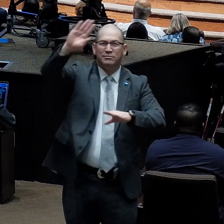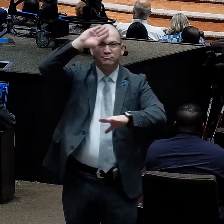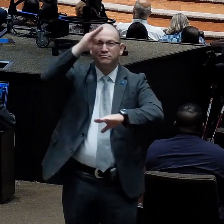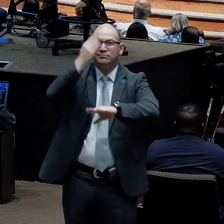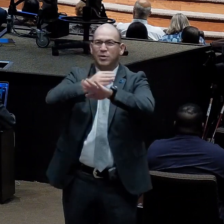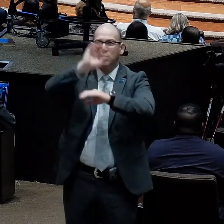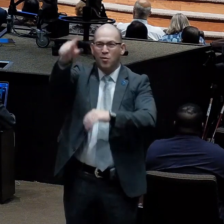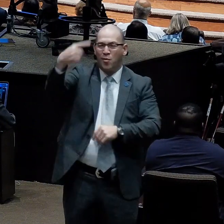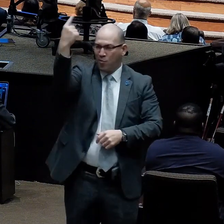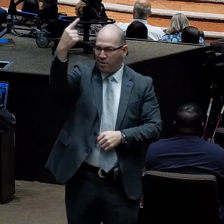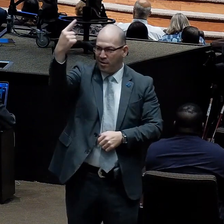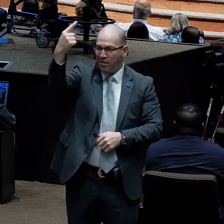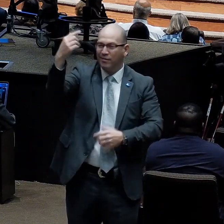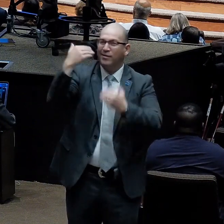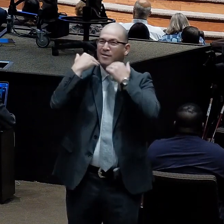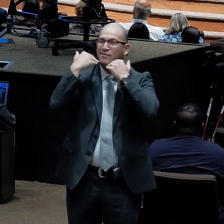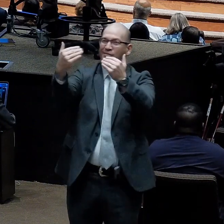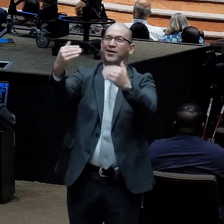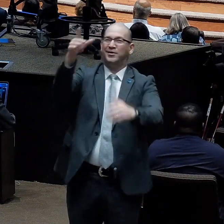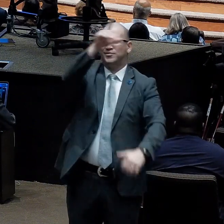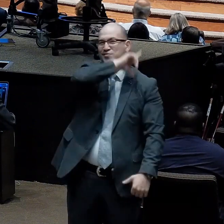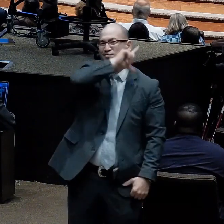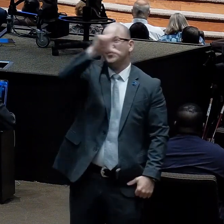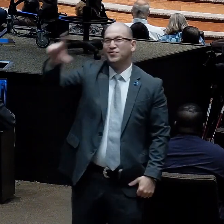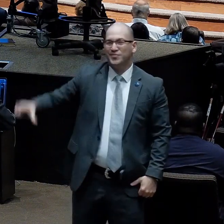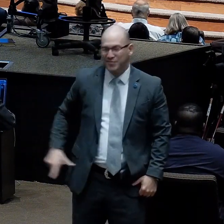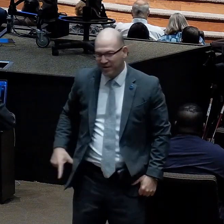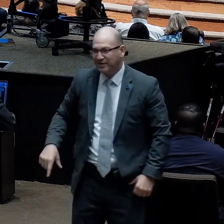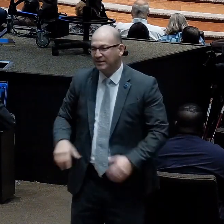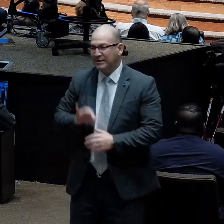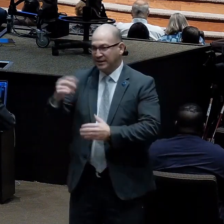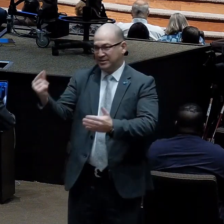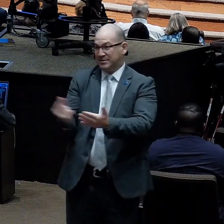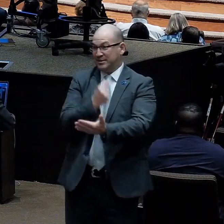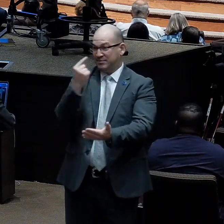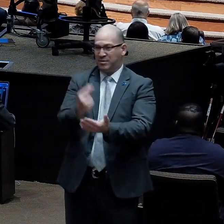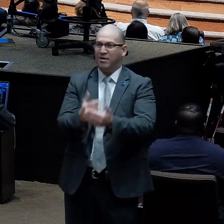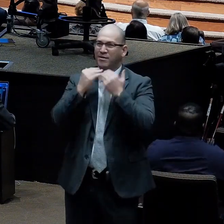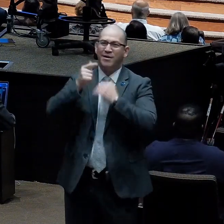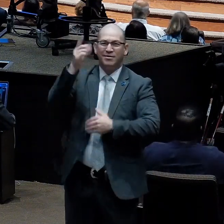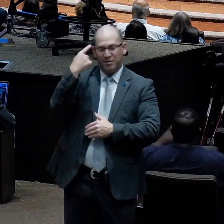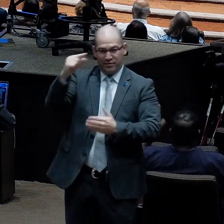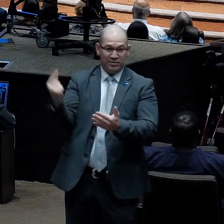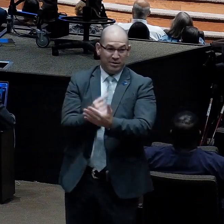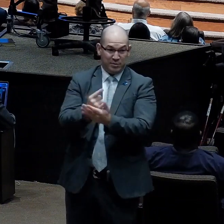Thank you, Lord. So that's the message of the gospel. How many of are thankful for the message of the gospel?